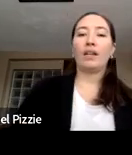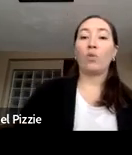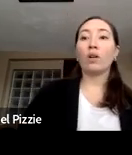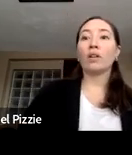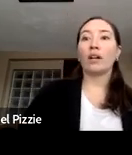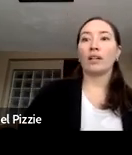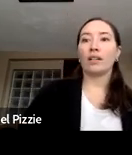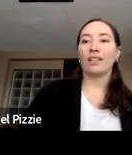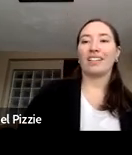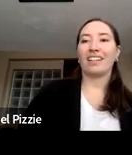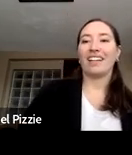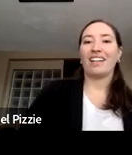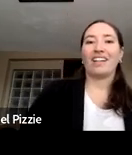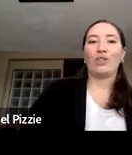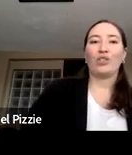in order